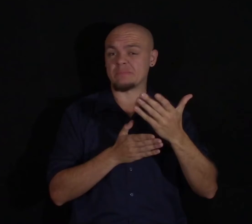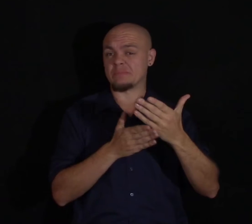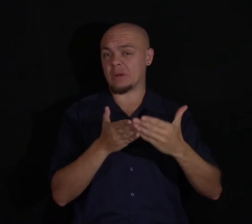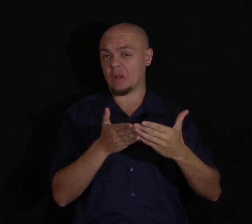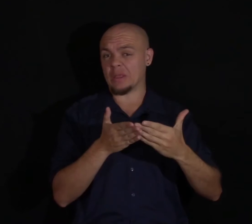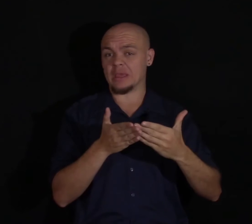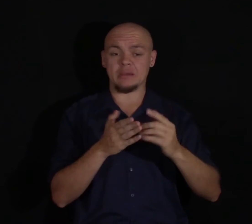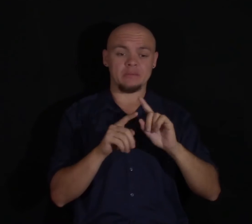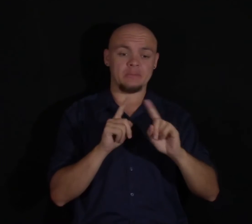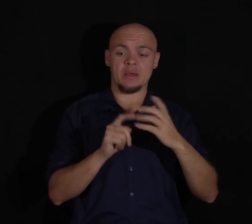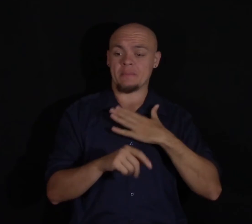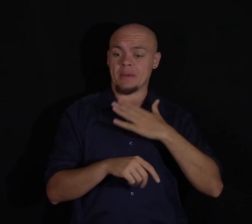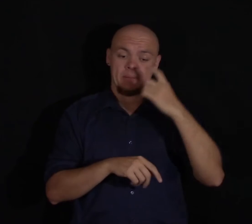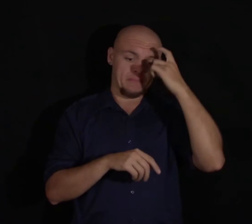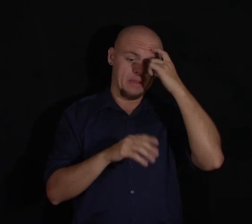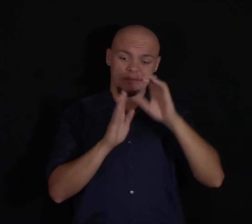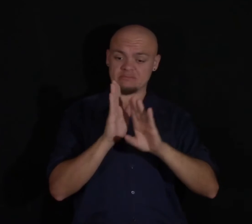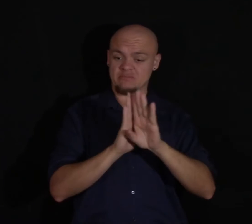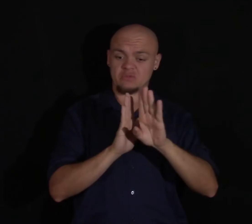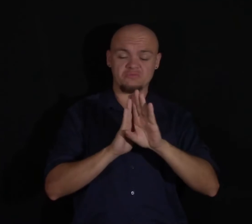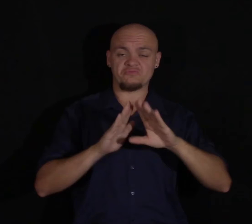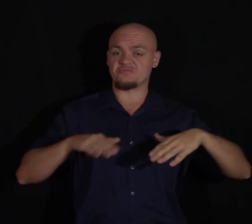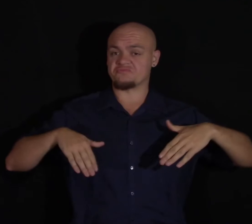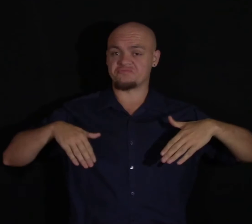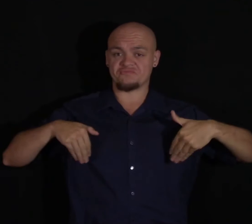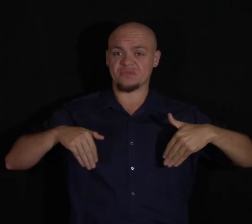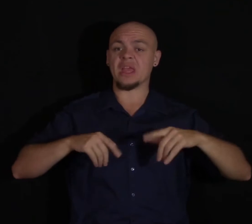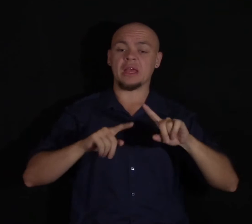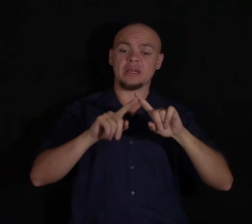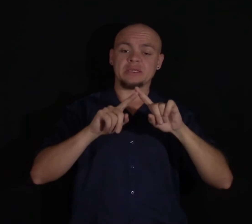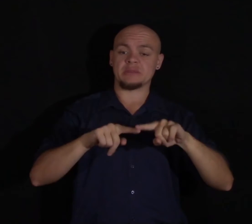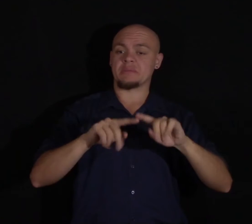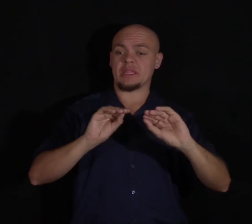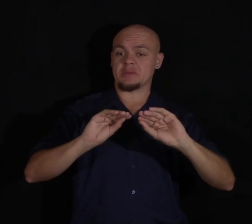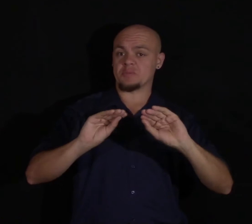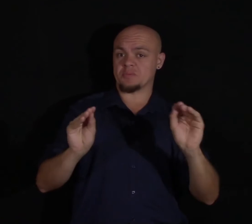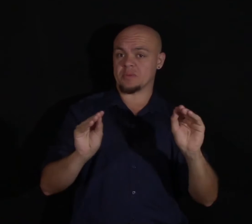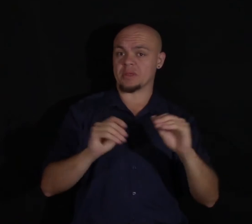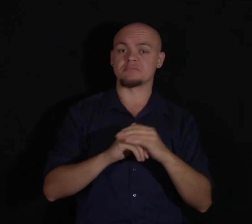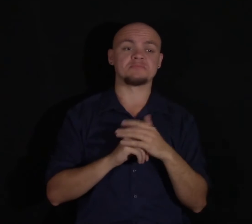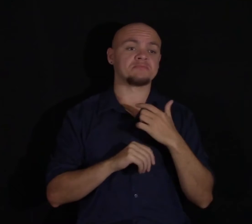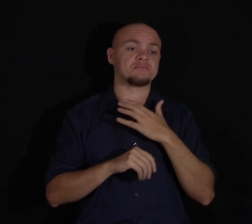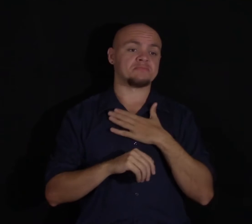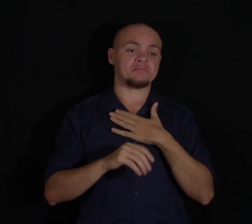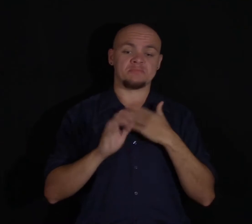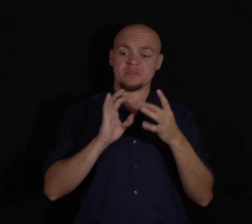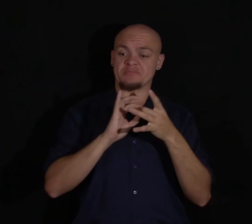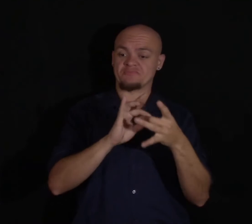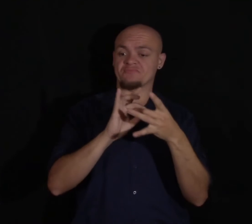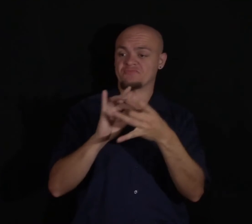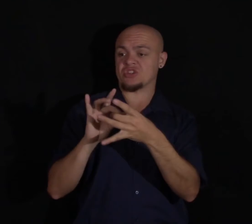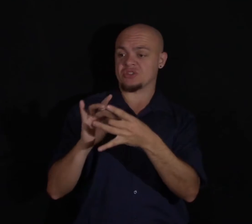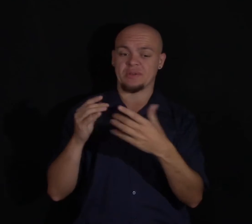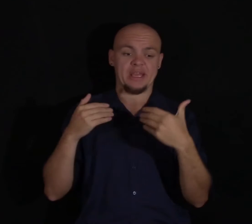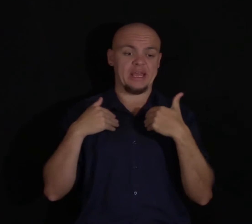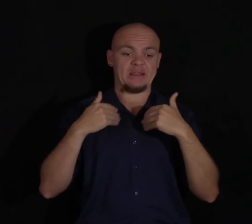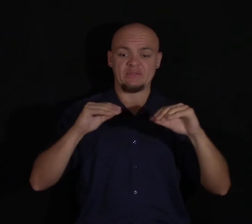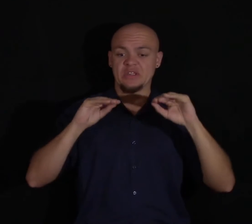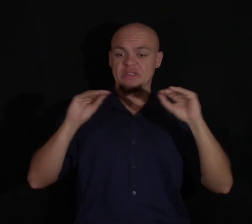in mind. I was dependent on none, and related to none. The path of my departure